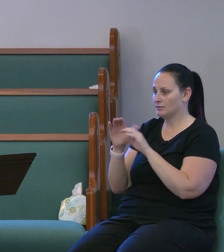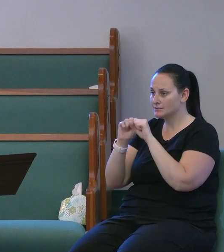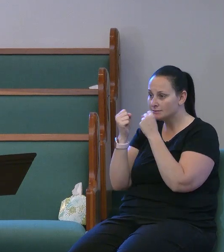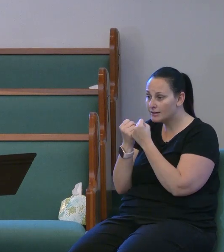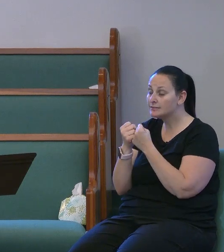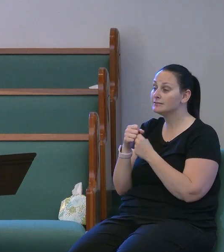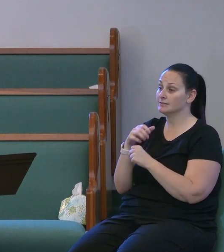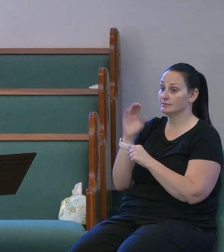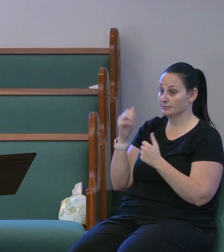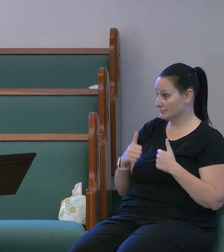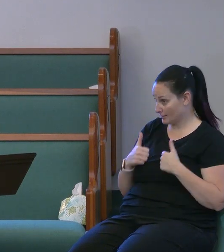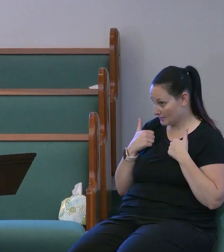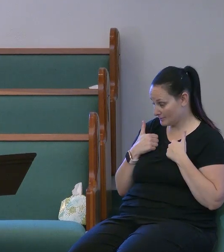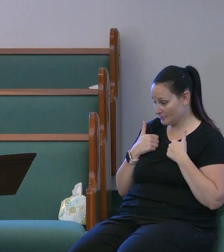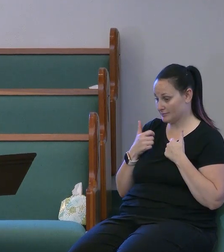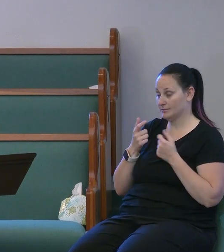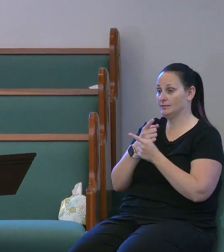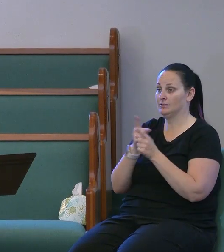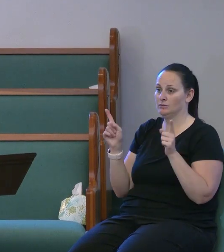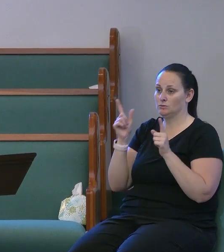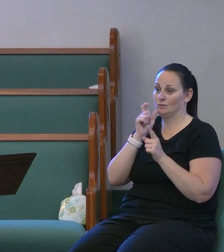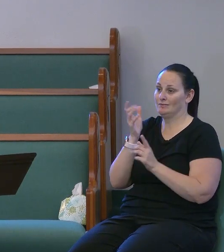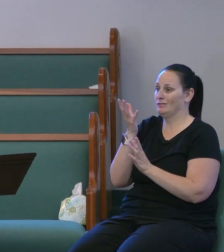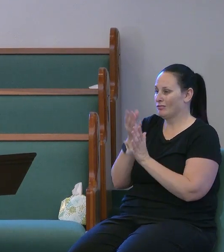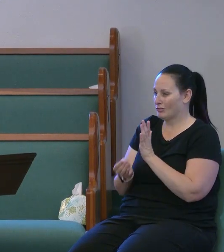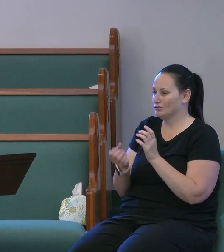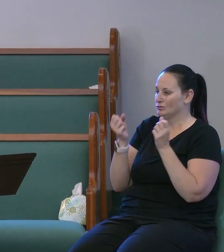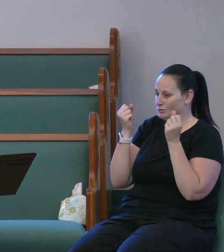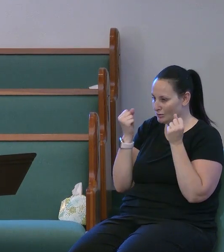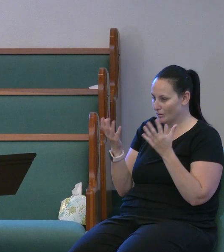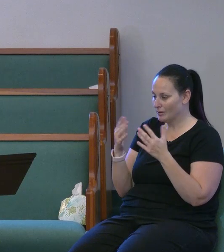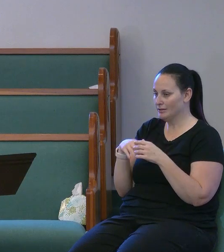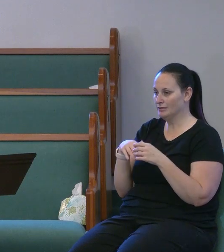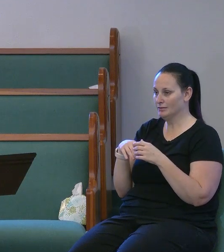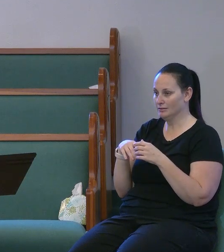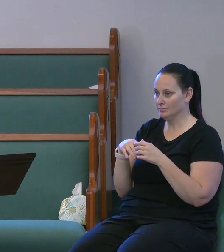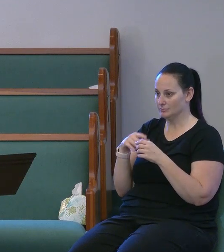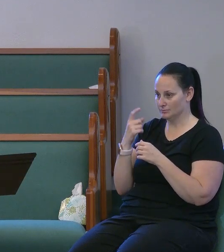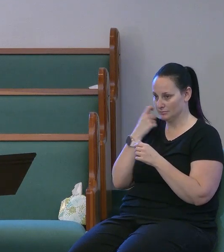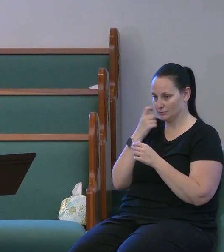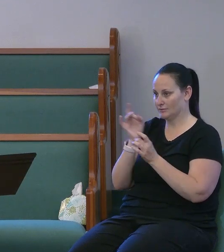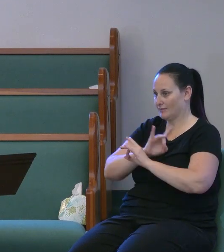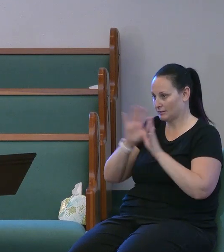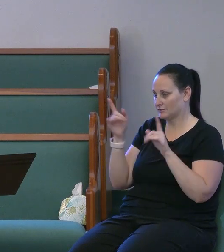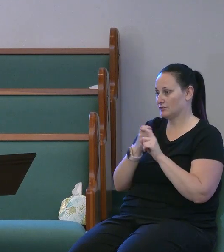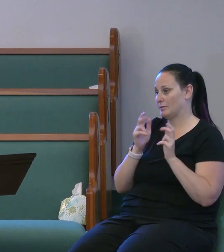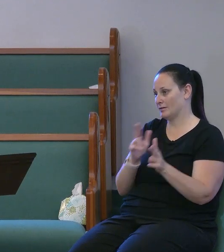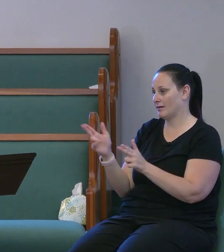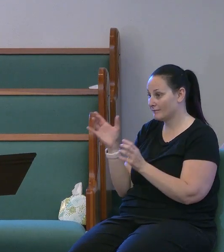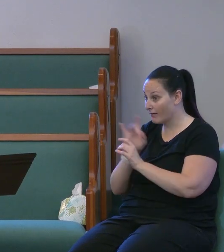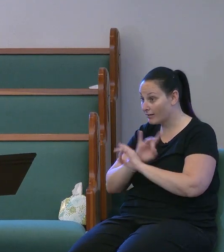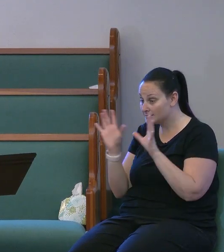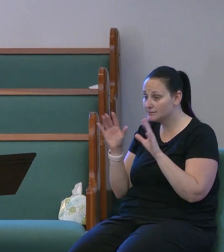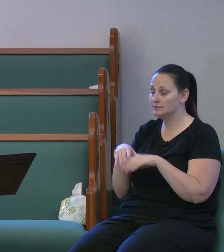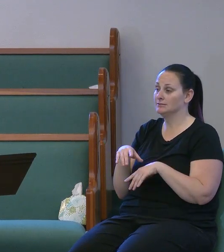life, and of those who have lost so many for recent violence, gun violence, and for so